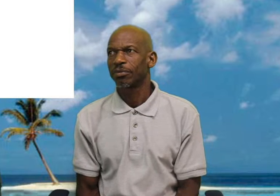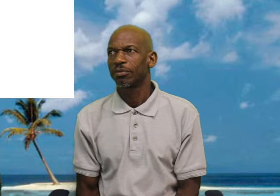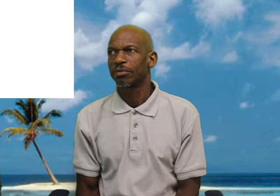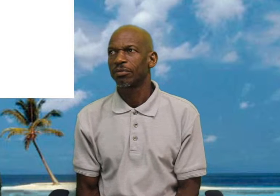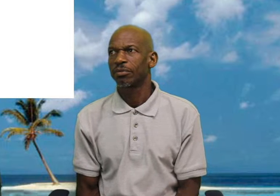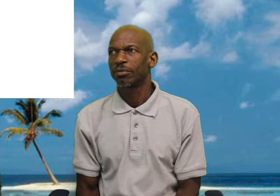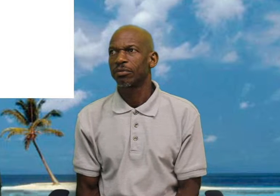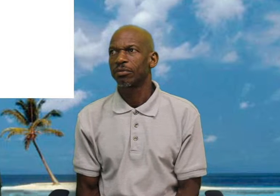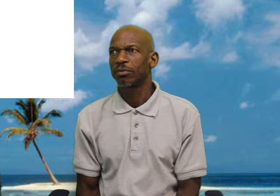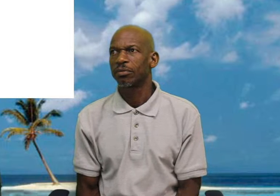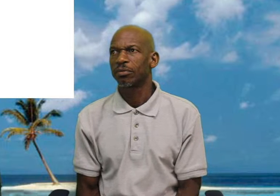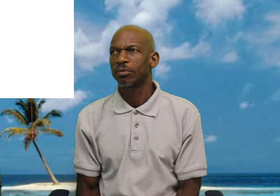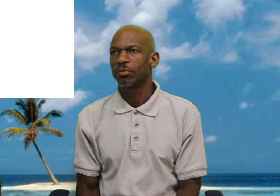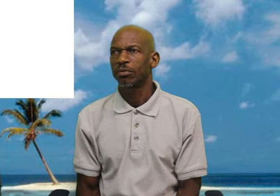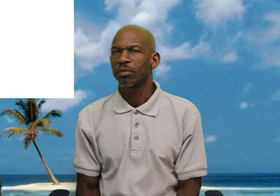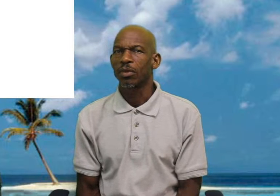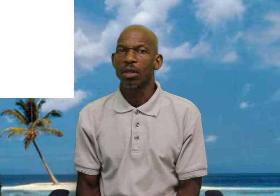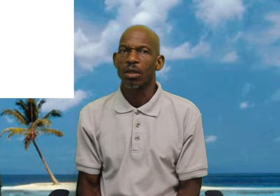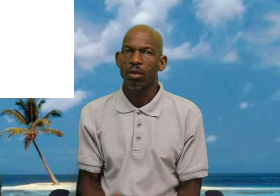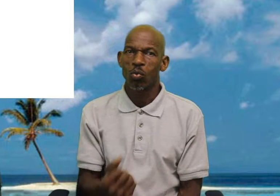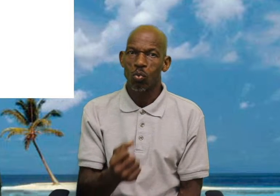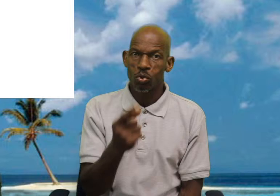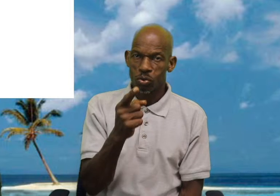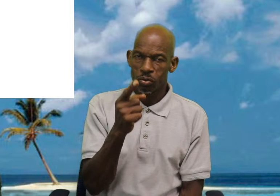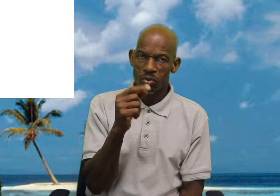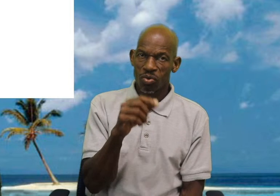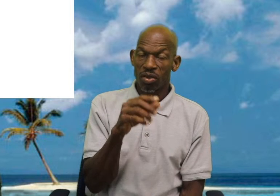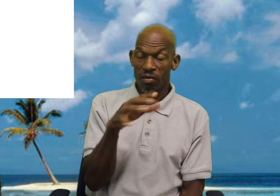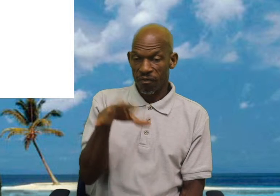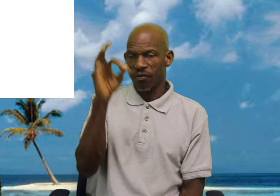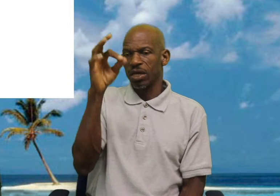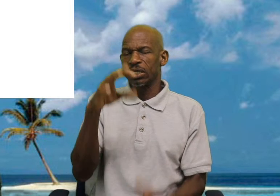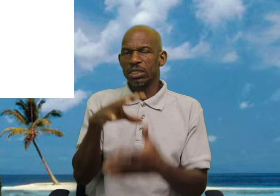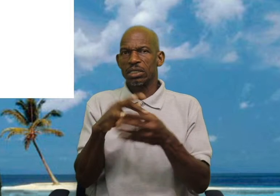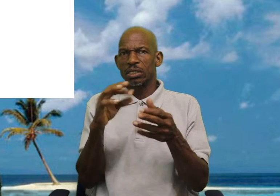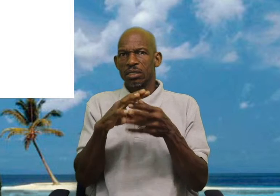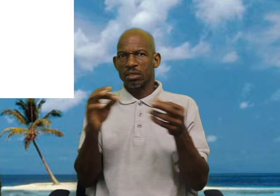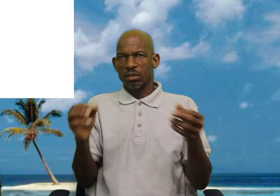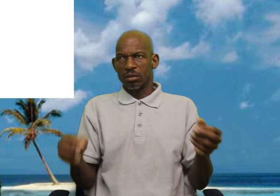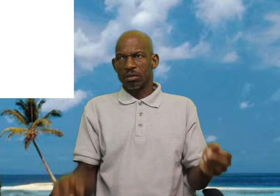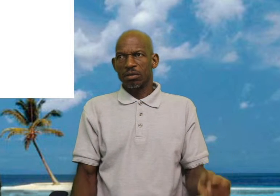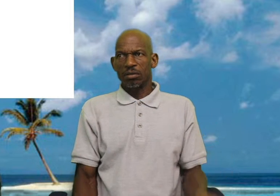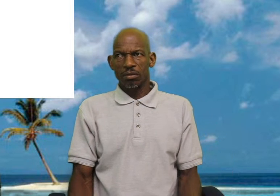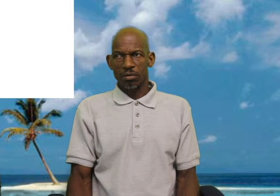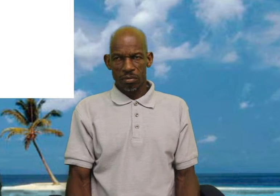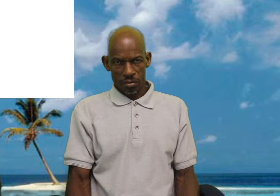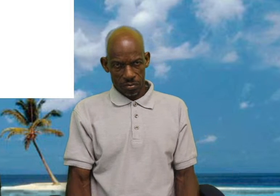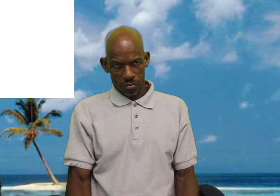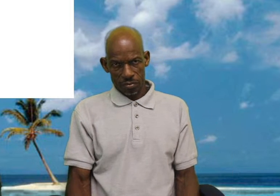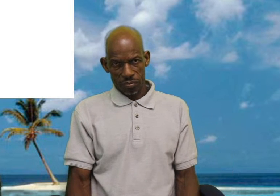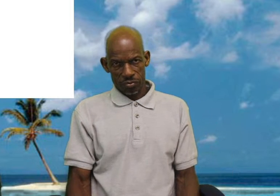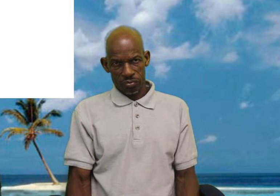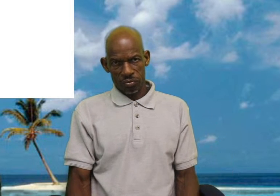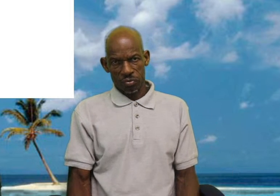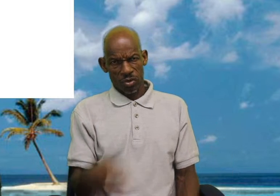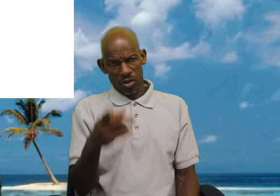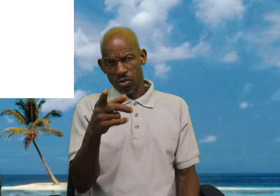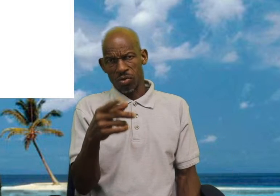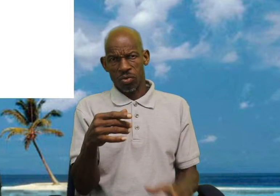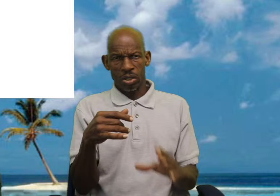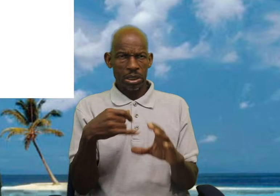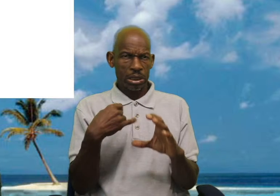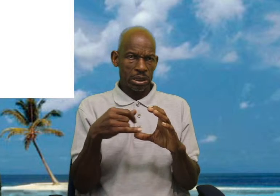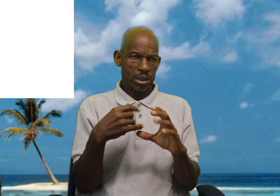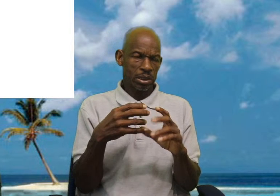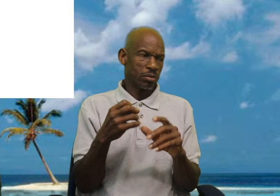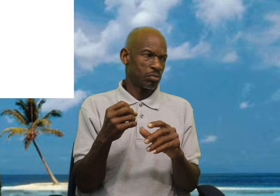my usual thing is for you to go and find some sentences. Easy for you to do it is go on the internet, or you can have, if you